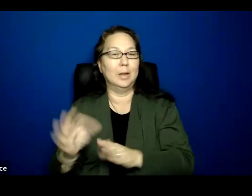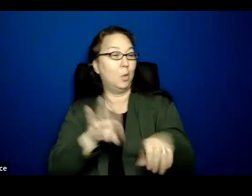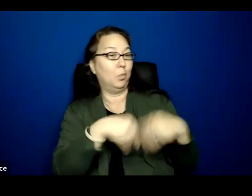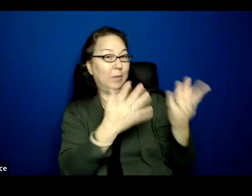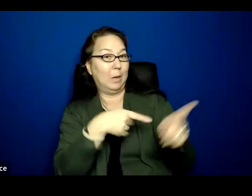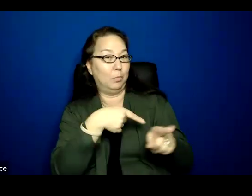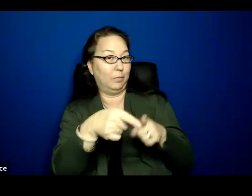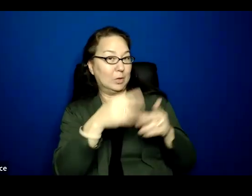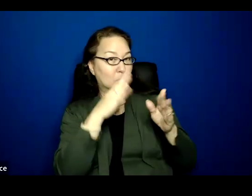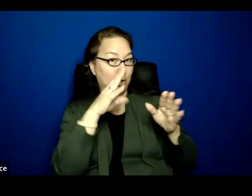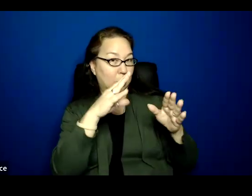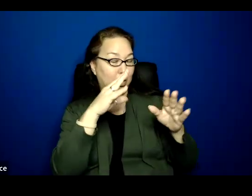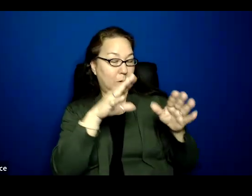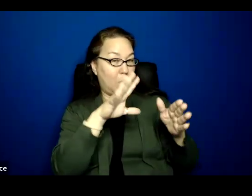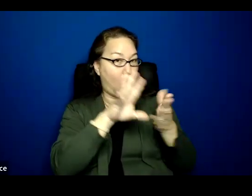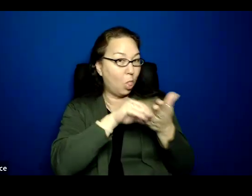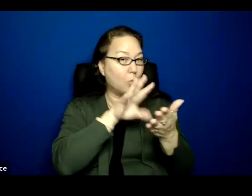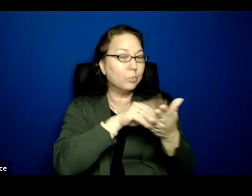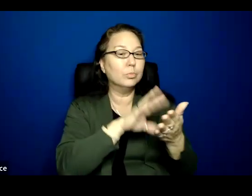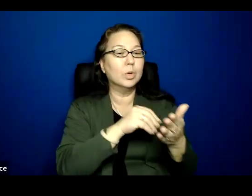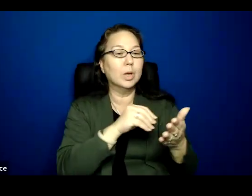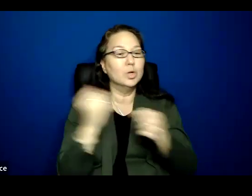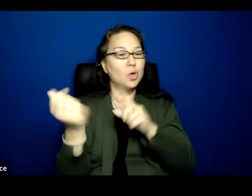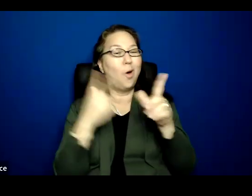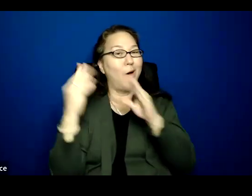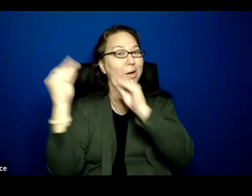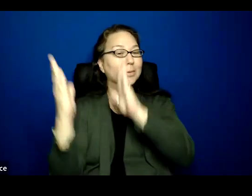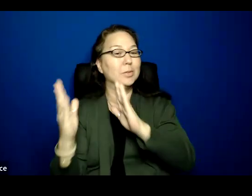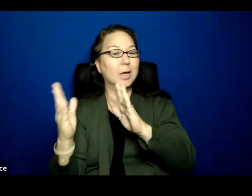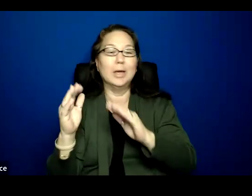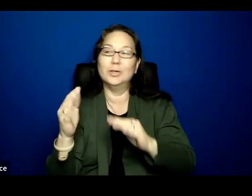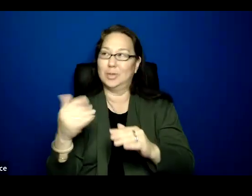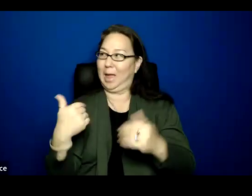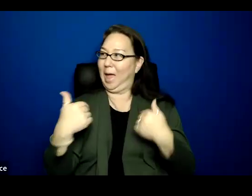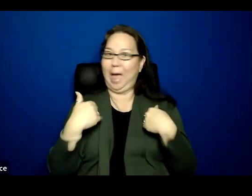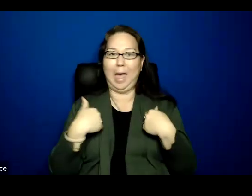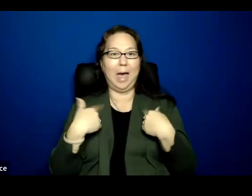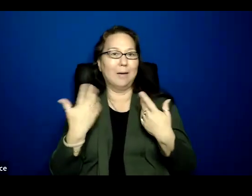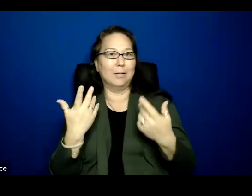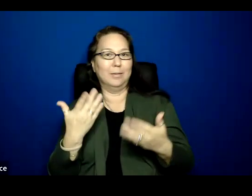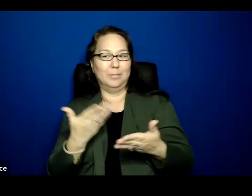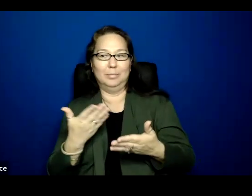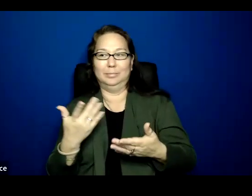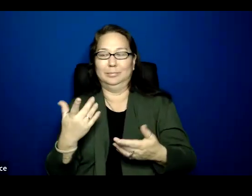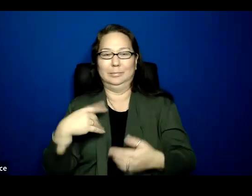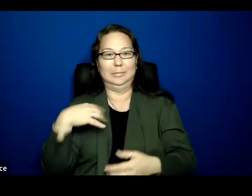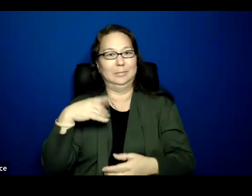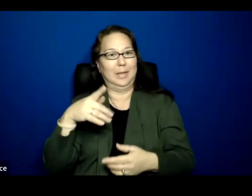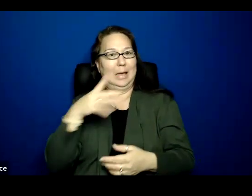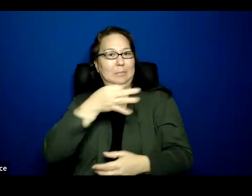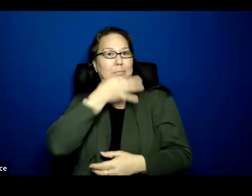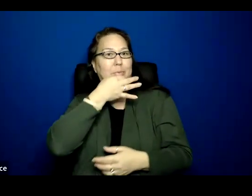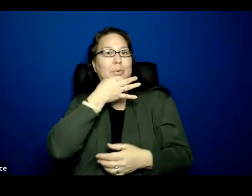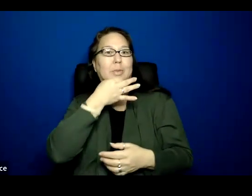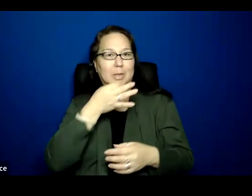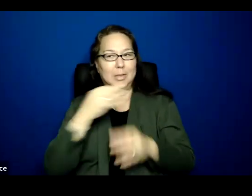so all educators are equipped to implement inclusive, high-quality instruction. Our